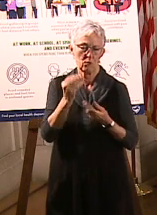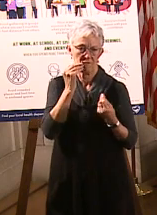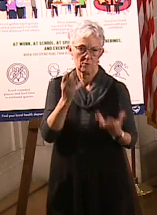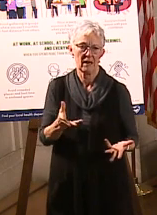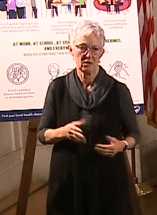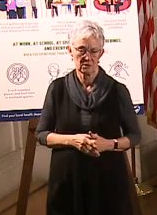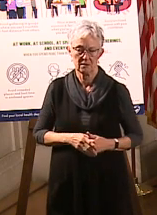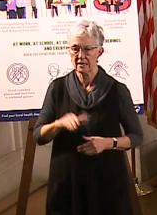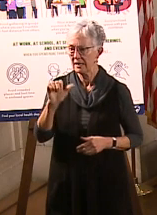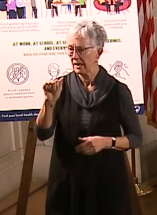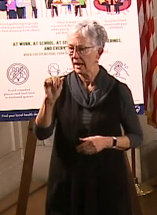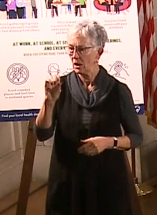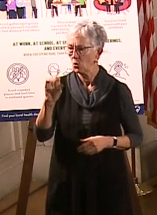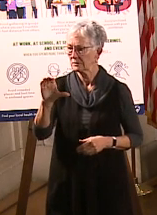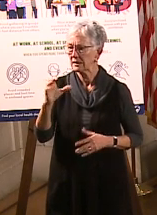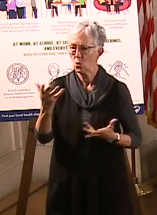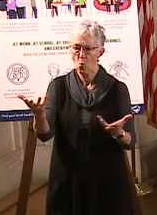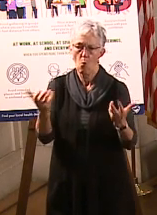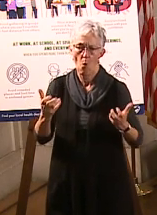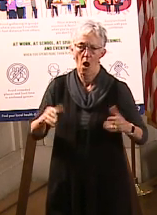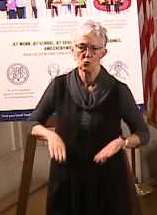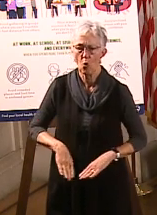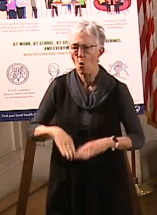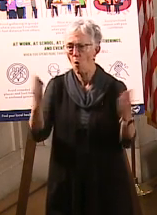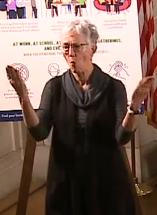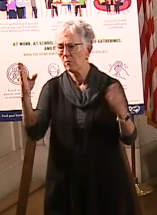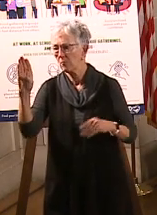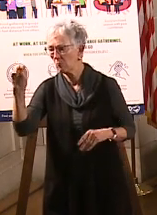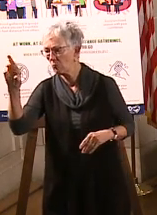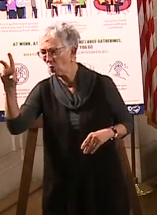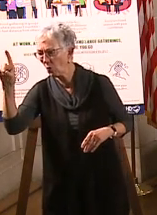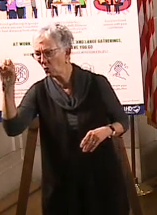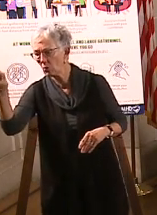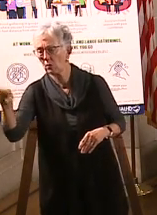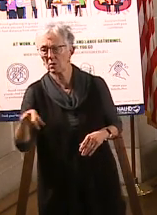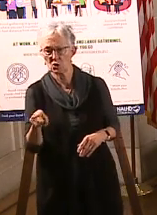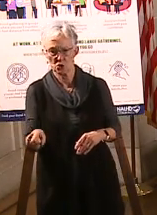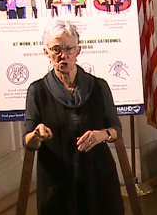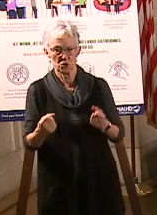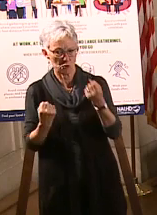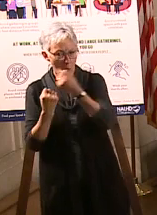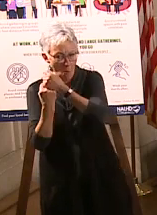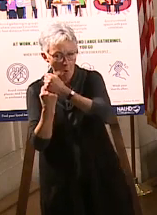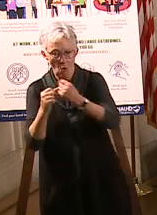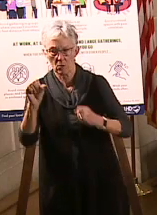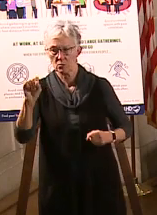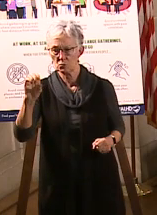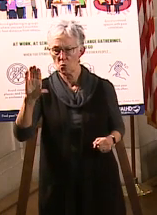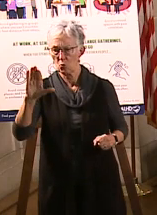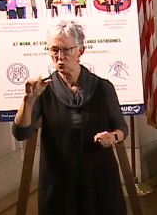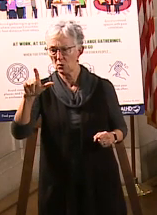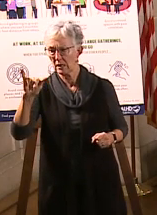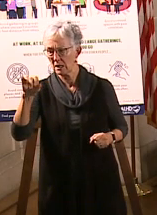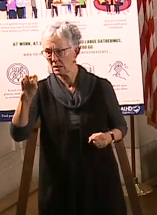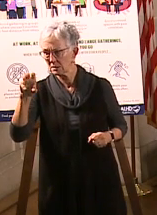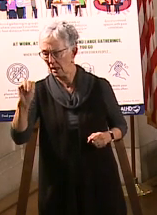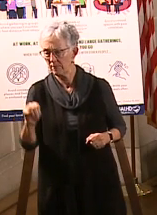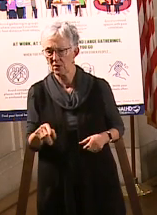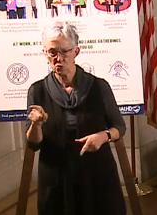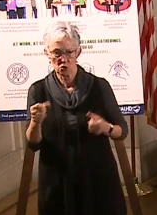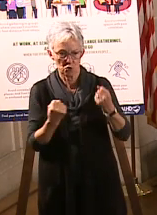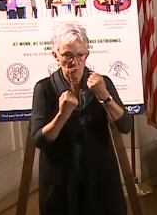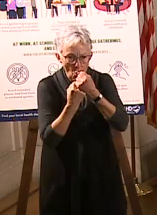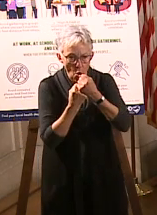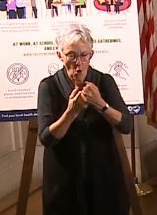borders. She wants to have socialism. She is the one who promoted the new Green Deal, which